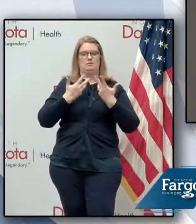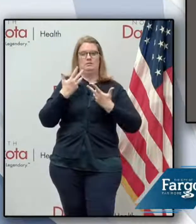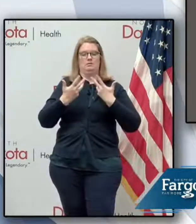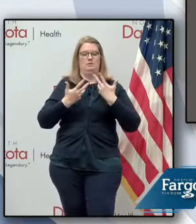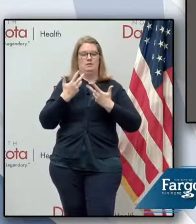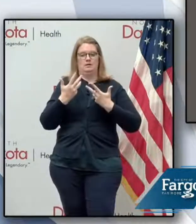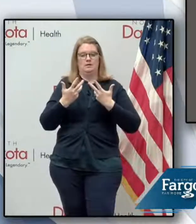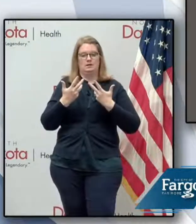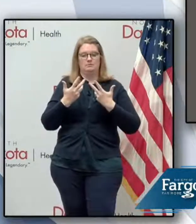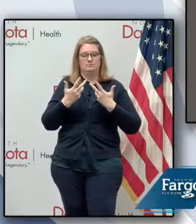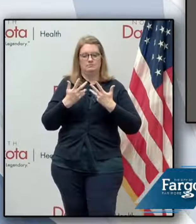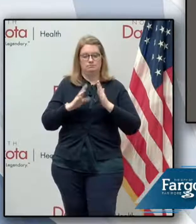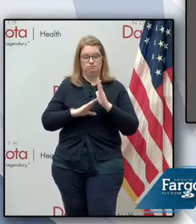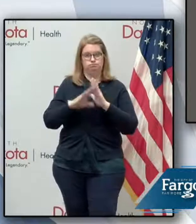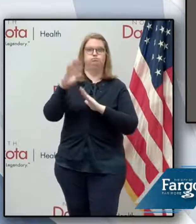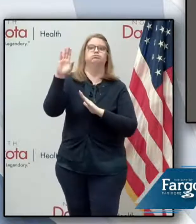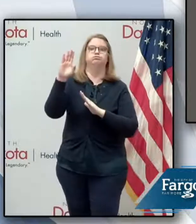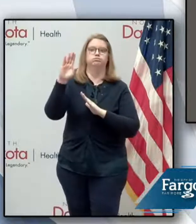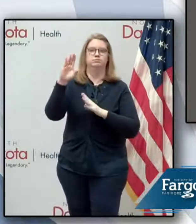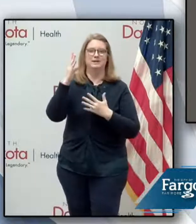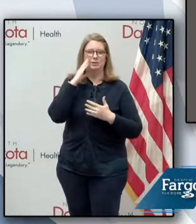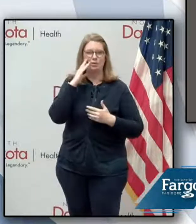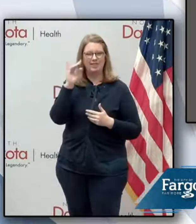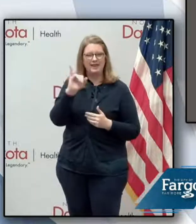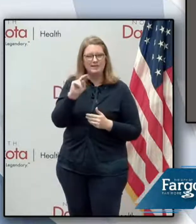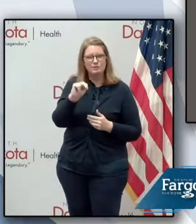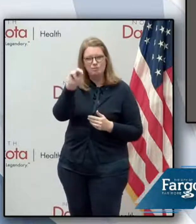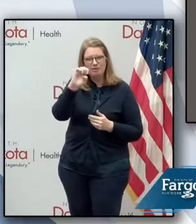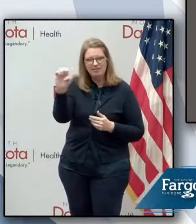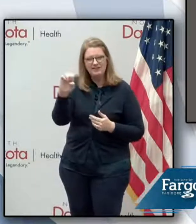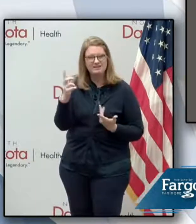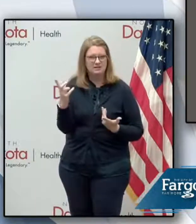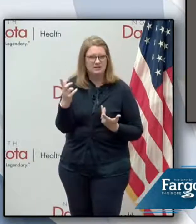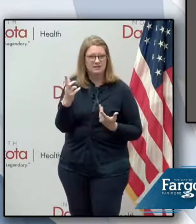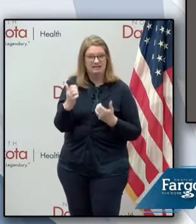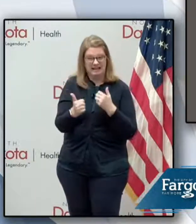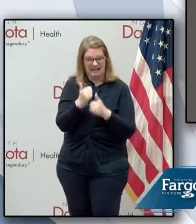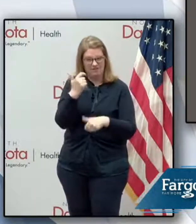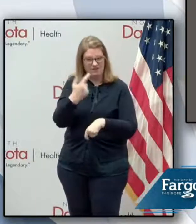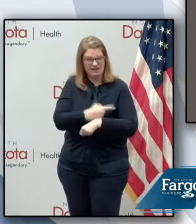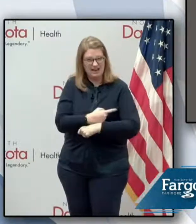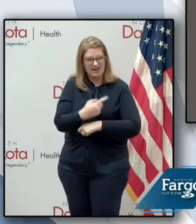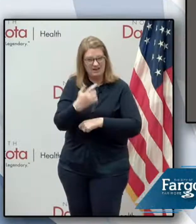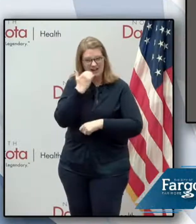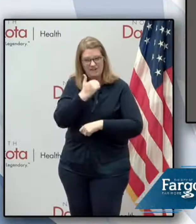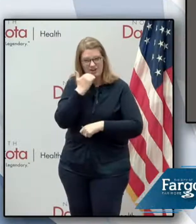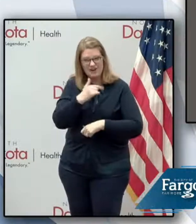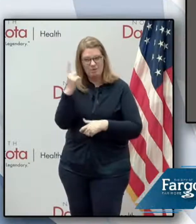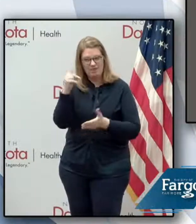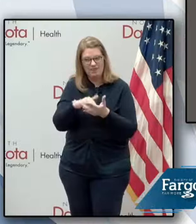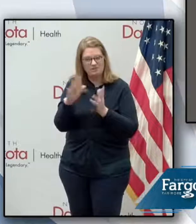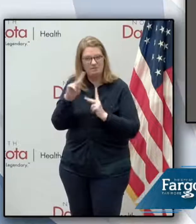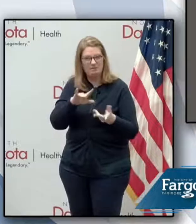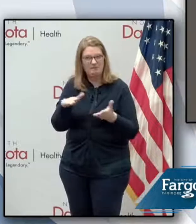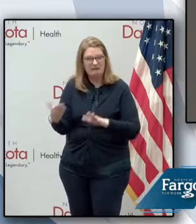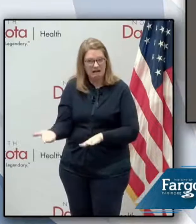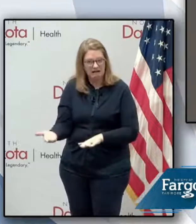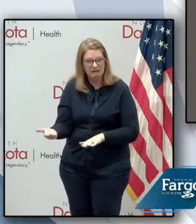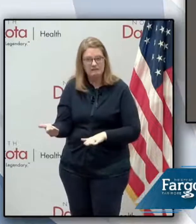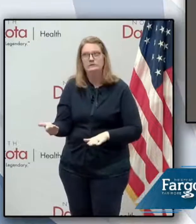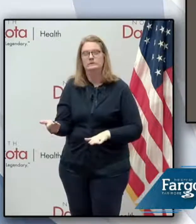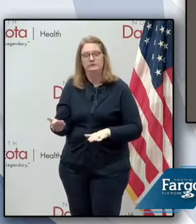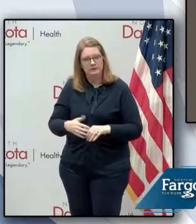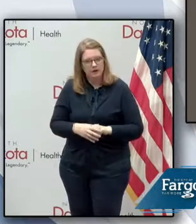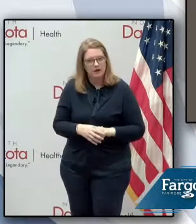pandemic at a level like we saw in states in the Northeast where 1,000 people were dying a day in some of the Northeast states,